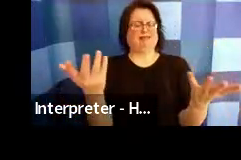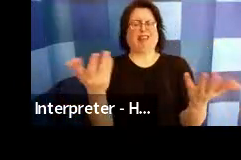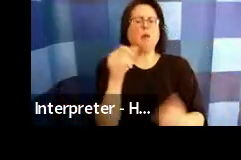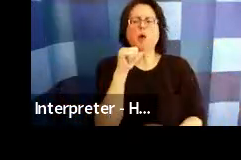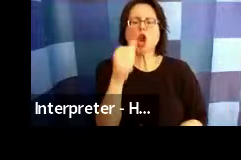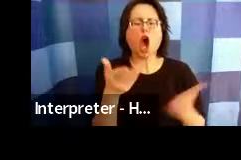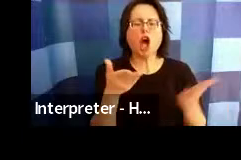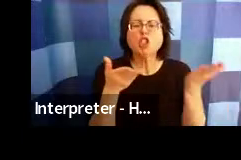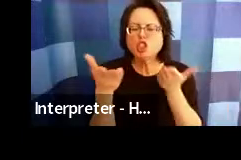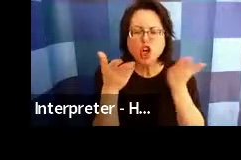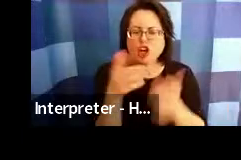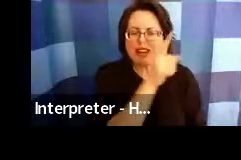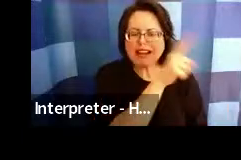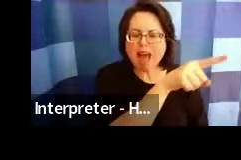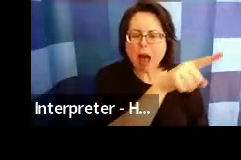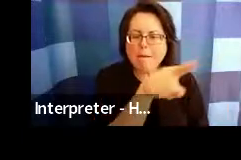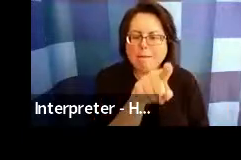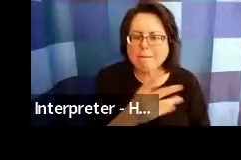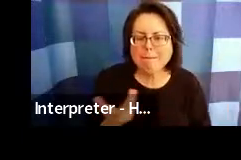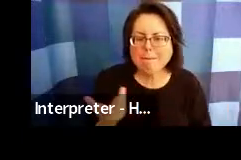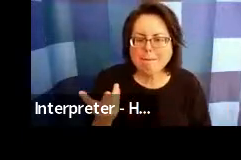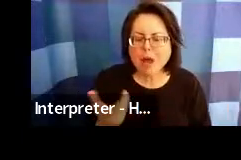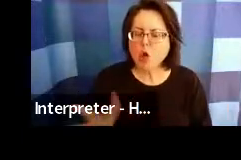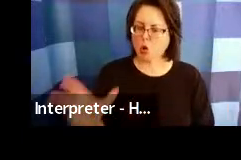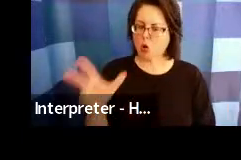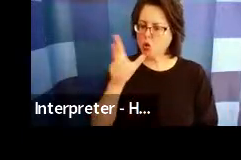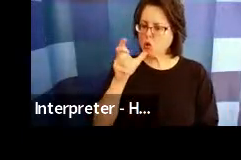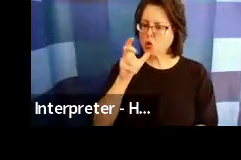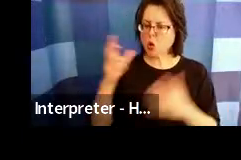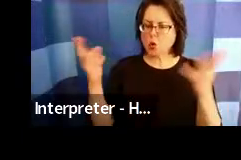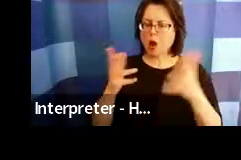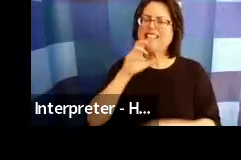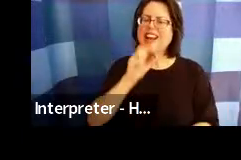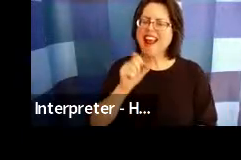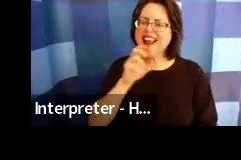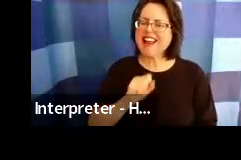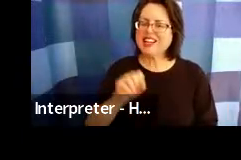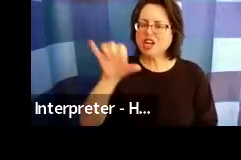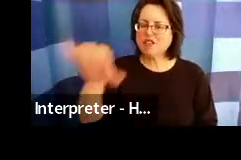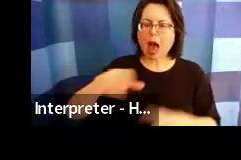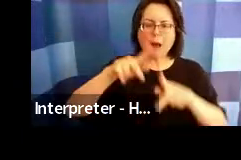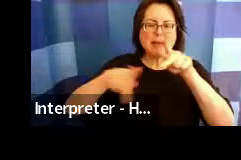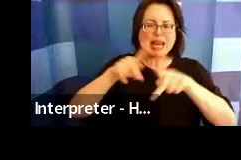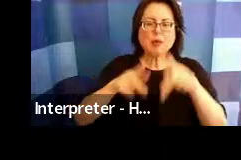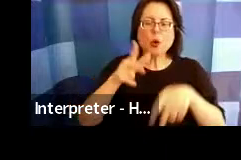I mean, like, what's the age demographics of who uses scooters?